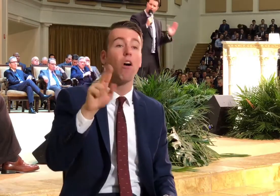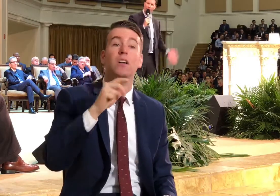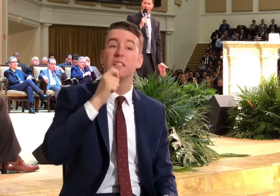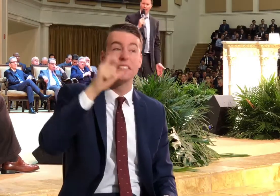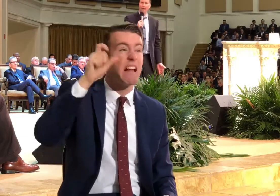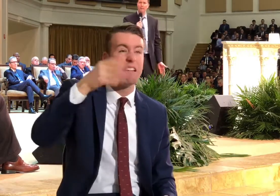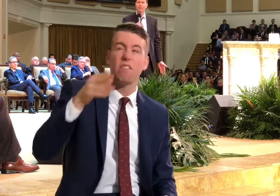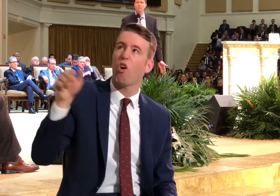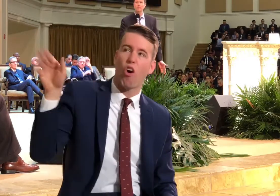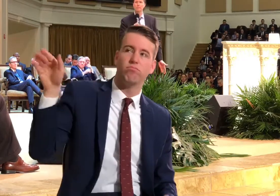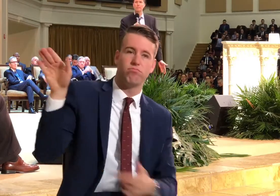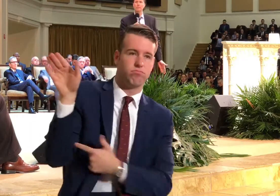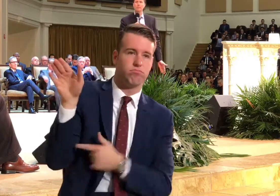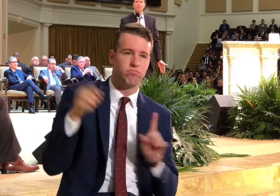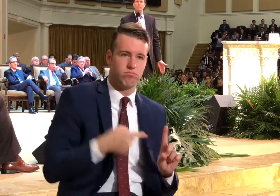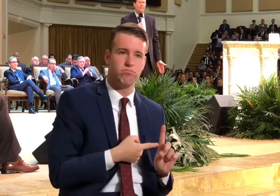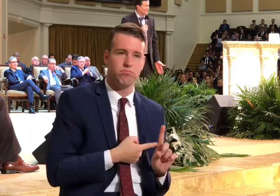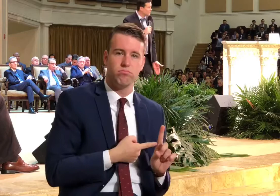need God.